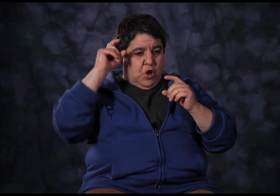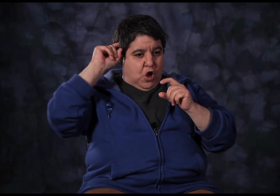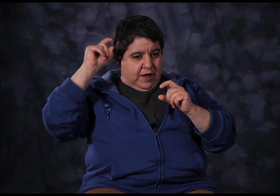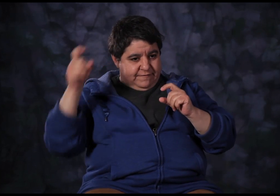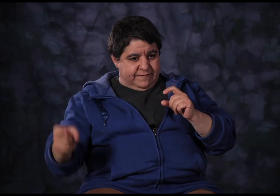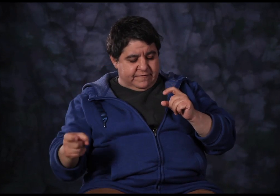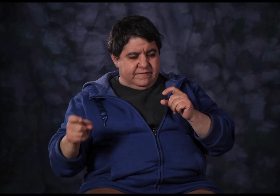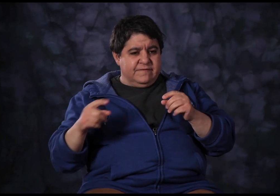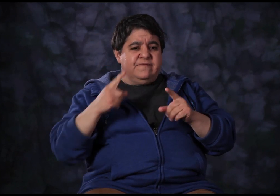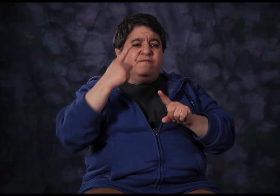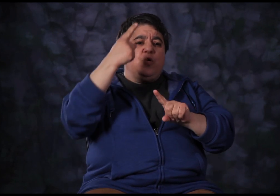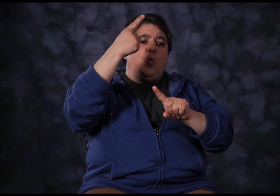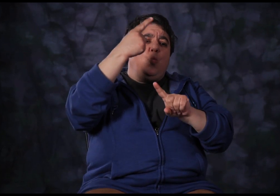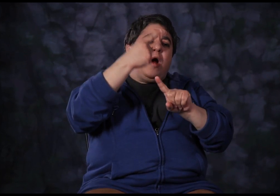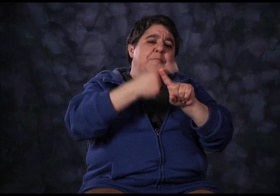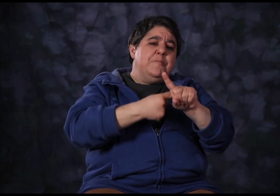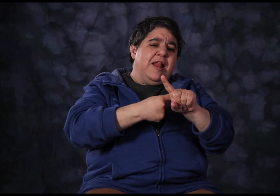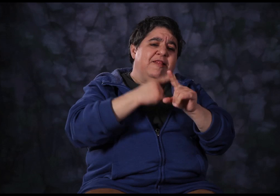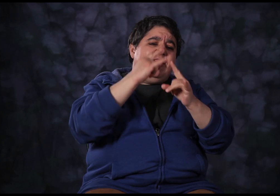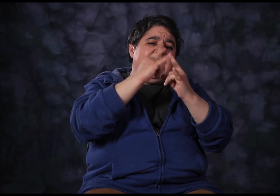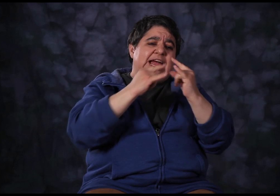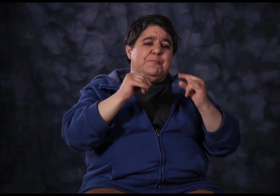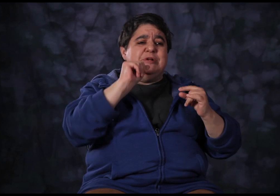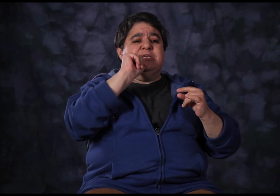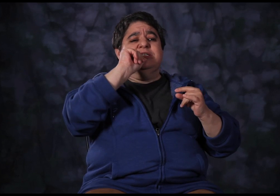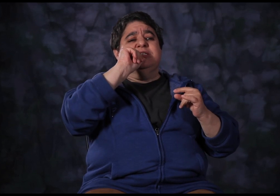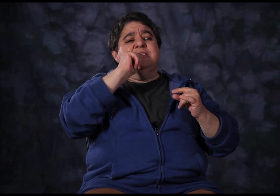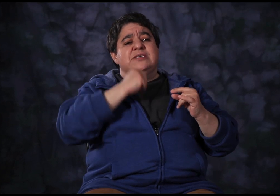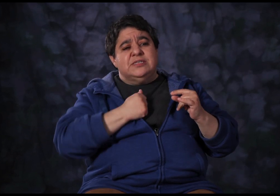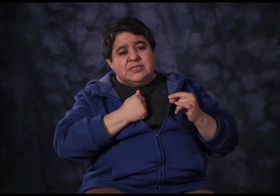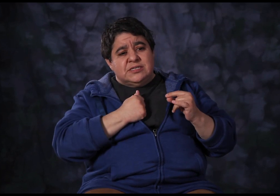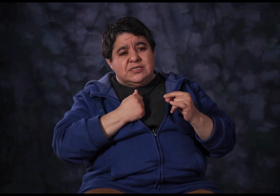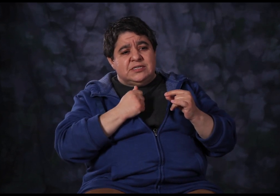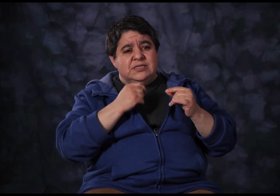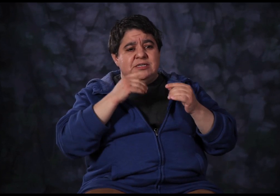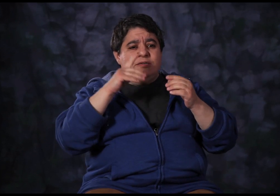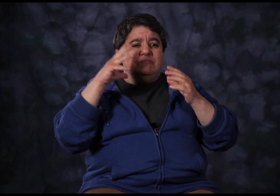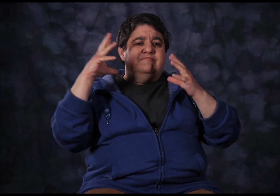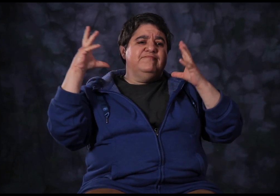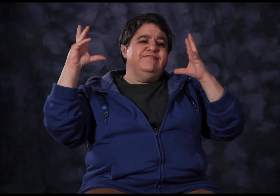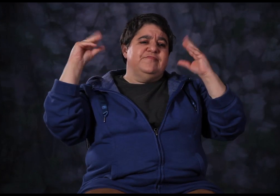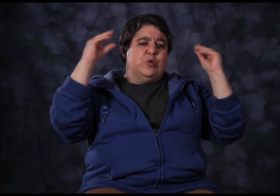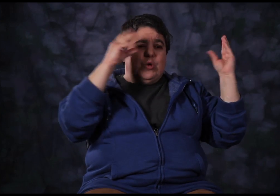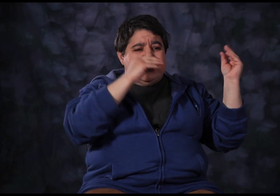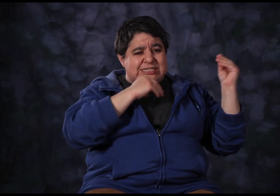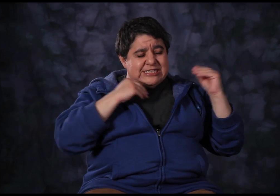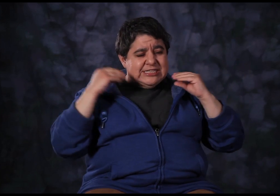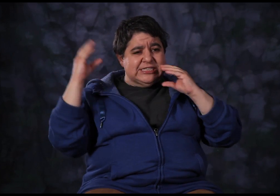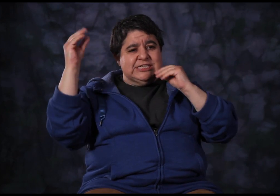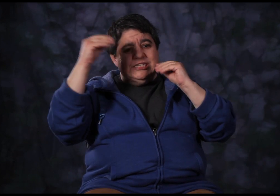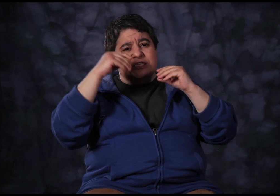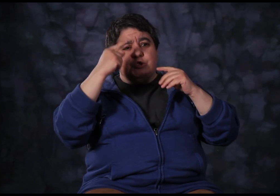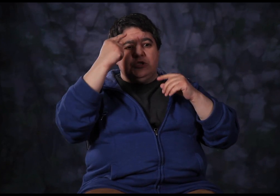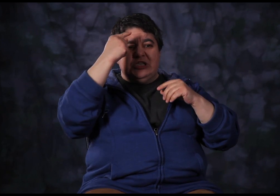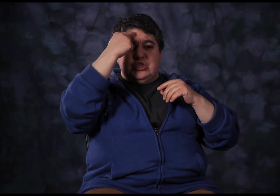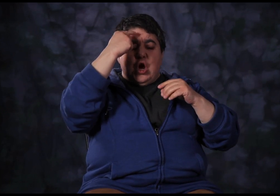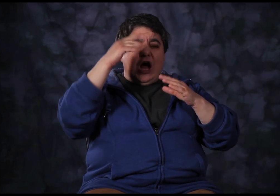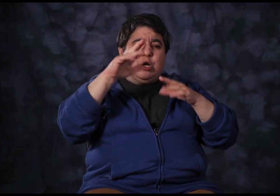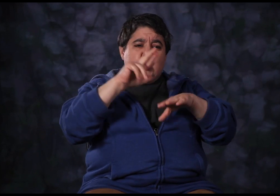to wear our hearing aids. But the experience for me was deeply unpleasant, because even without my hearing aids,